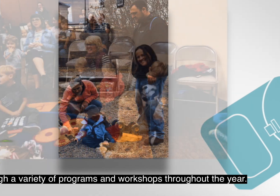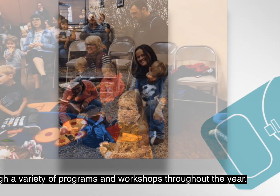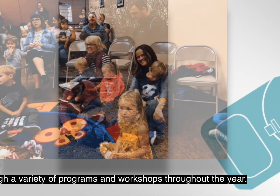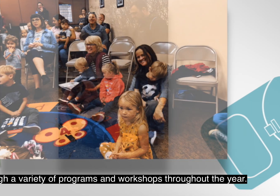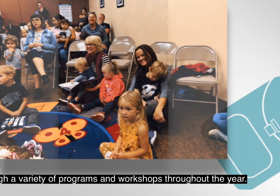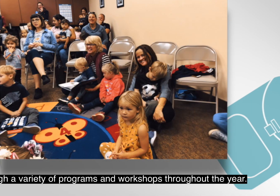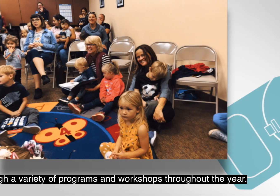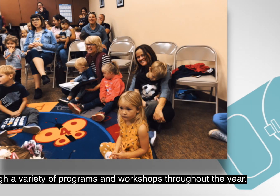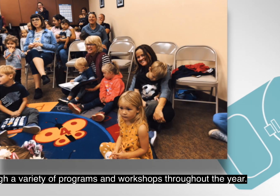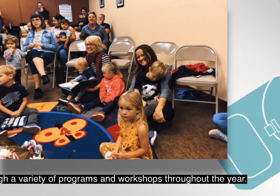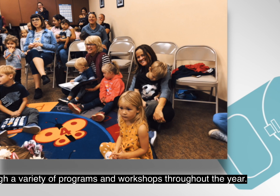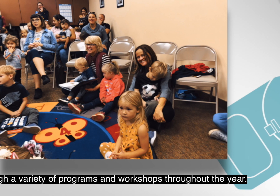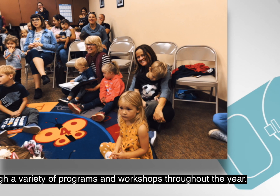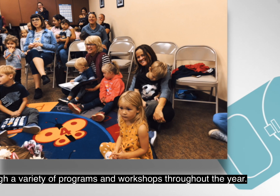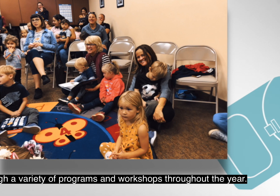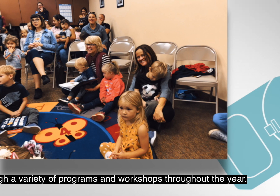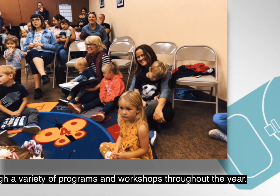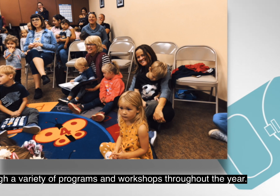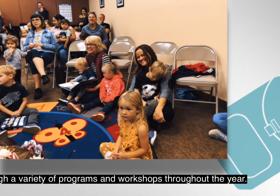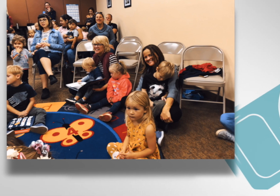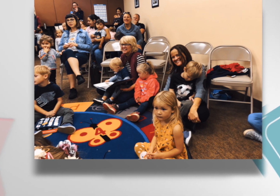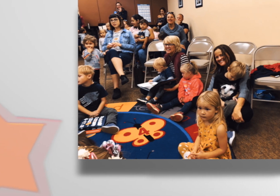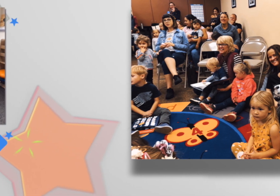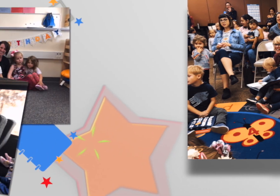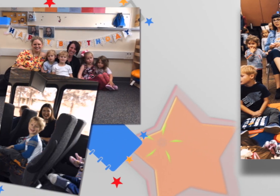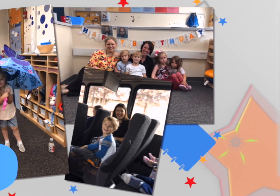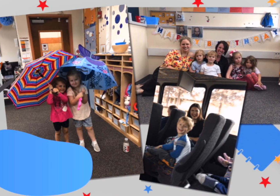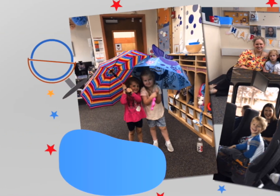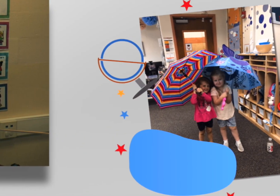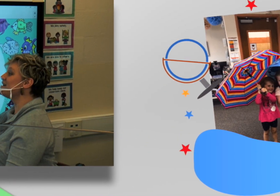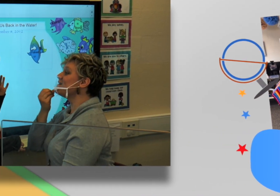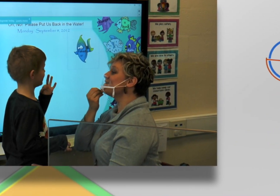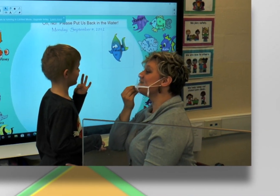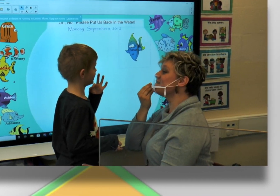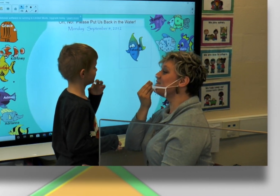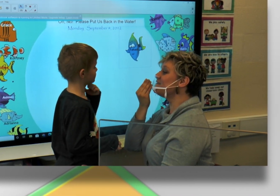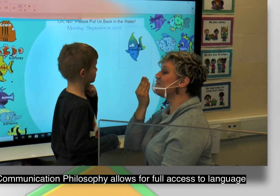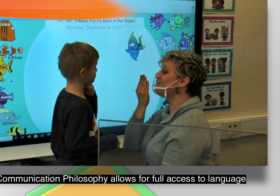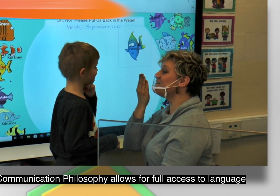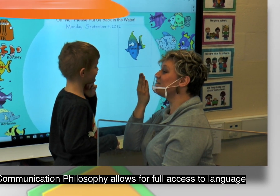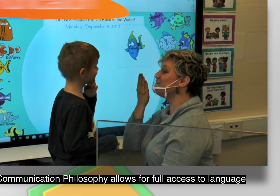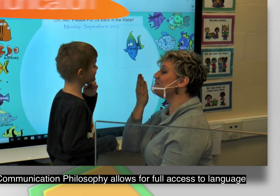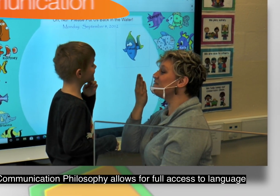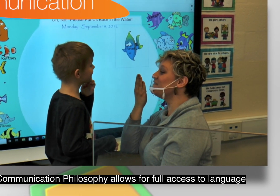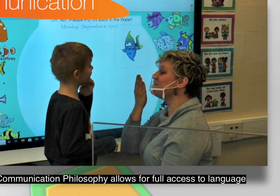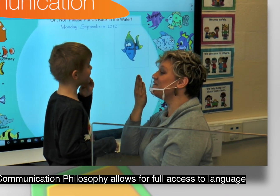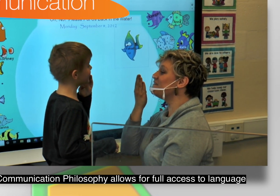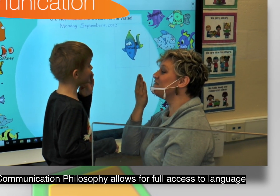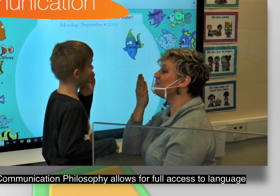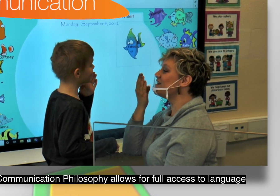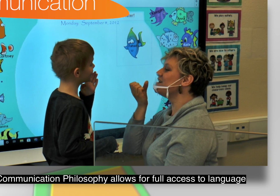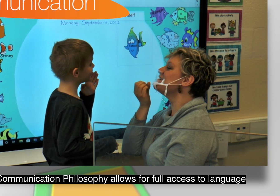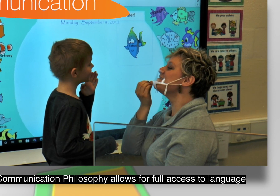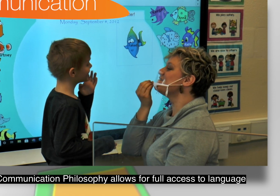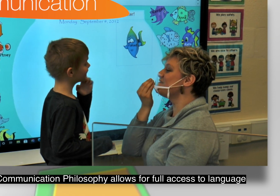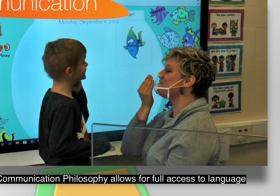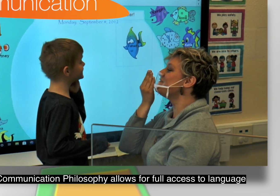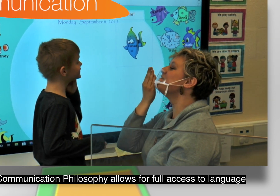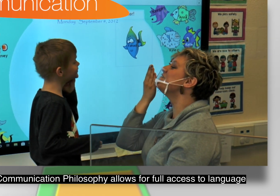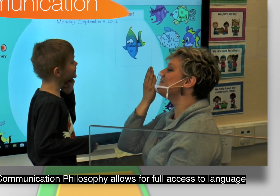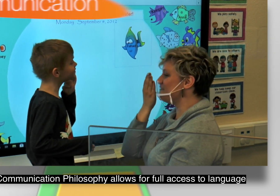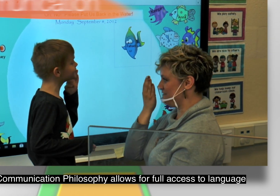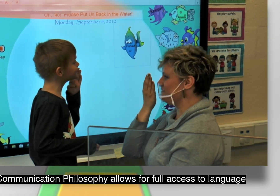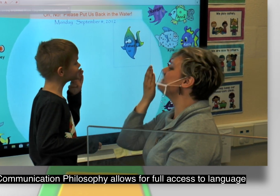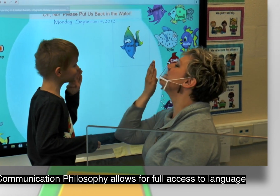through a variety of programs and workshops throughout the year. Our communication philosophy allows for full